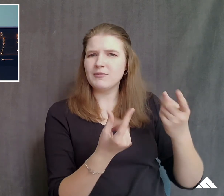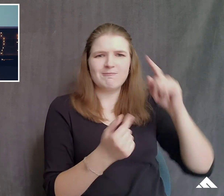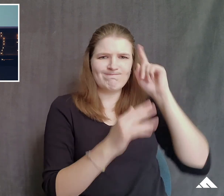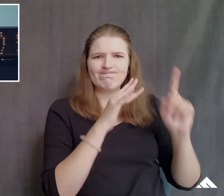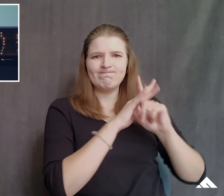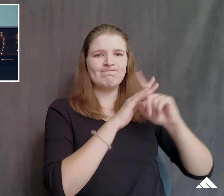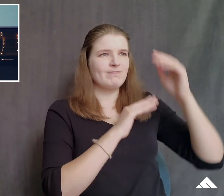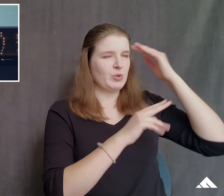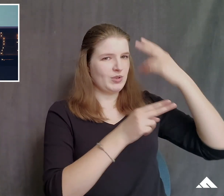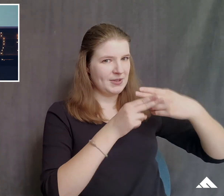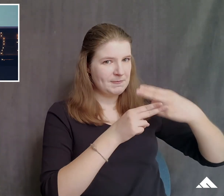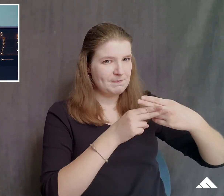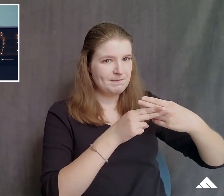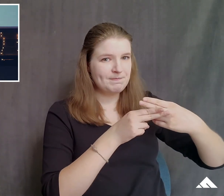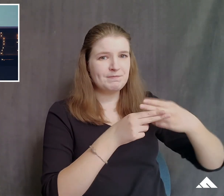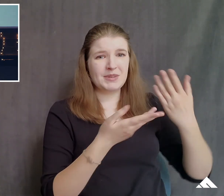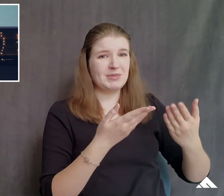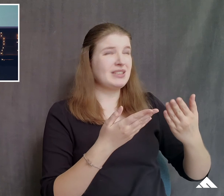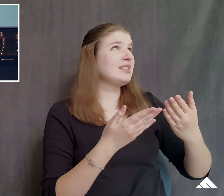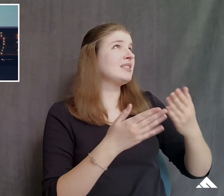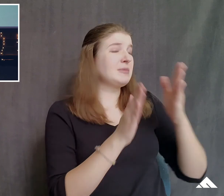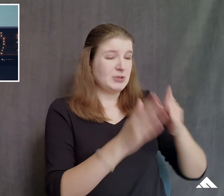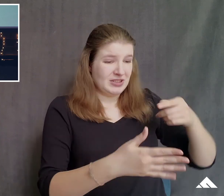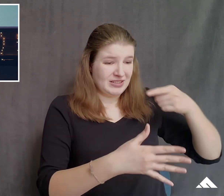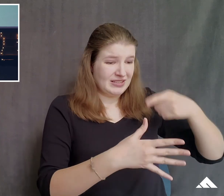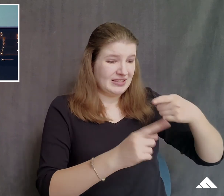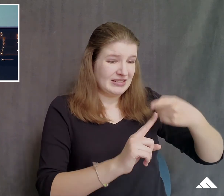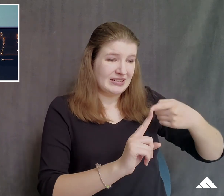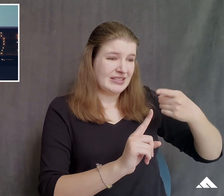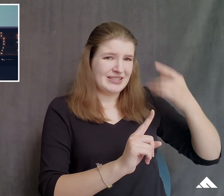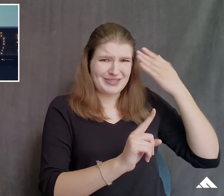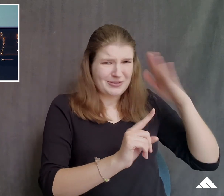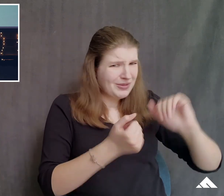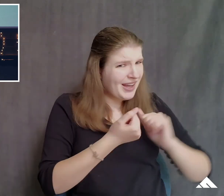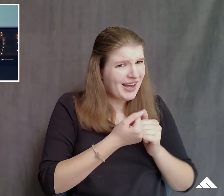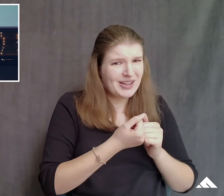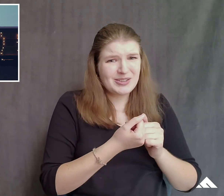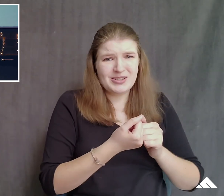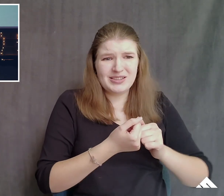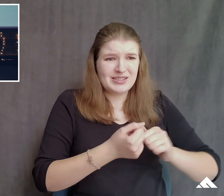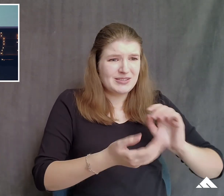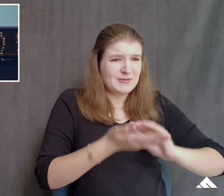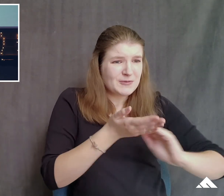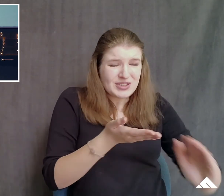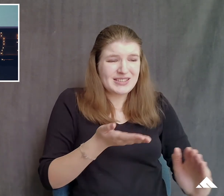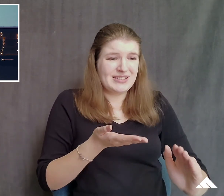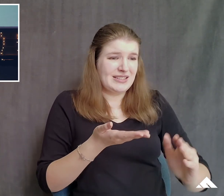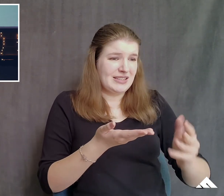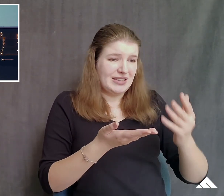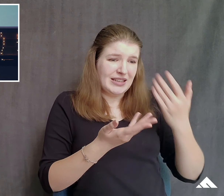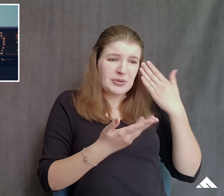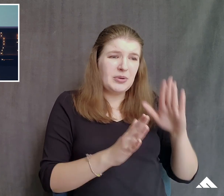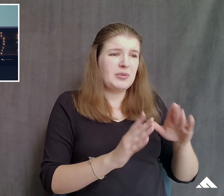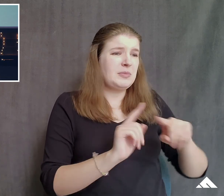name. Maybe you're saying, God, this is the person. I don't know how in the world I'm going to release him. I don't know how I'm going to release her. But this